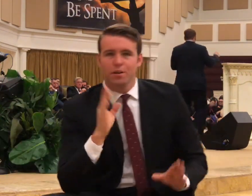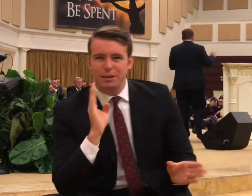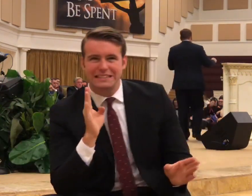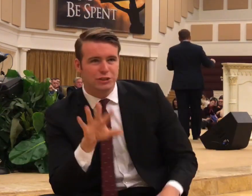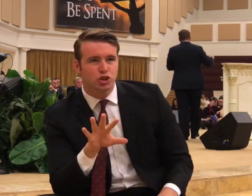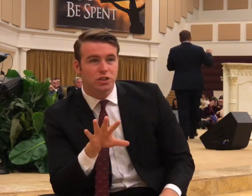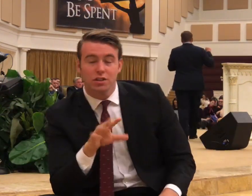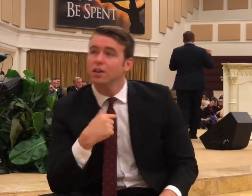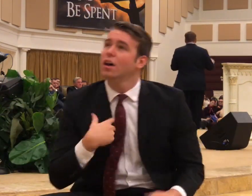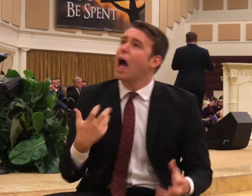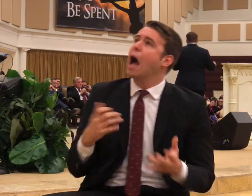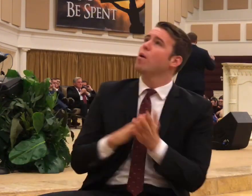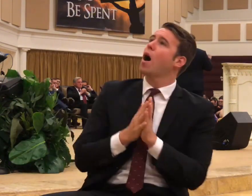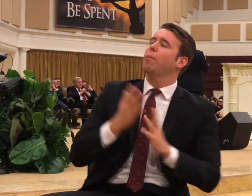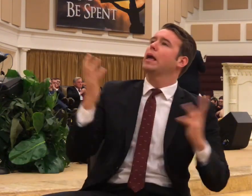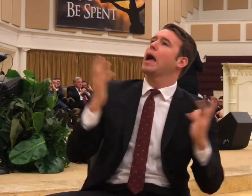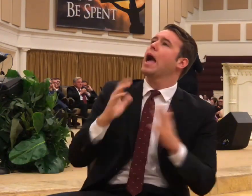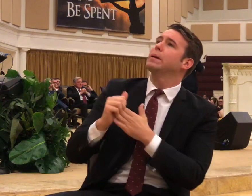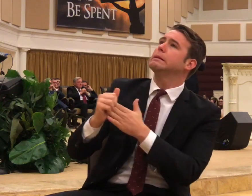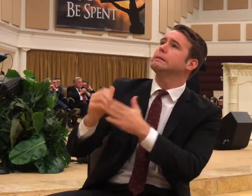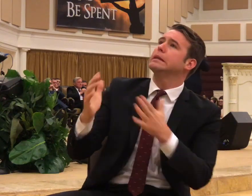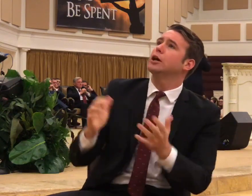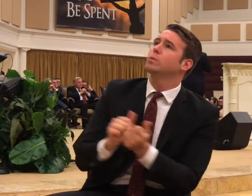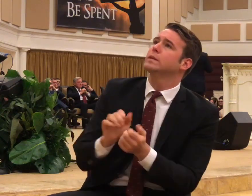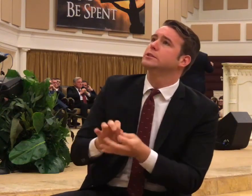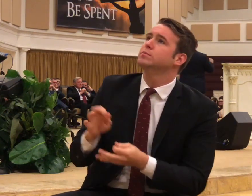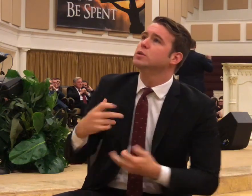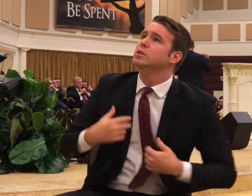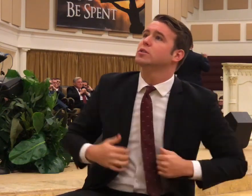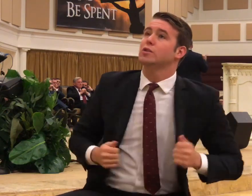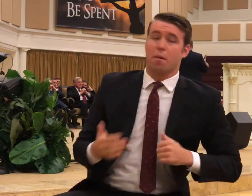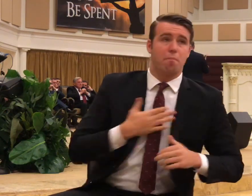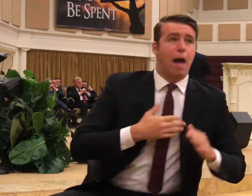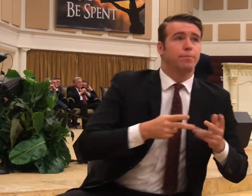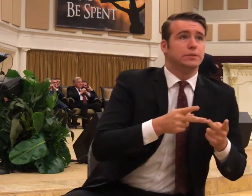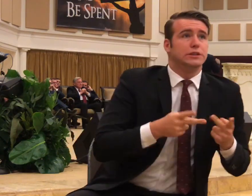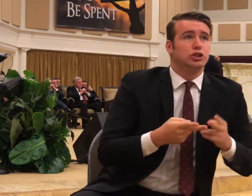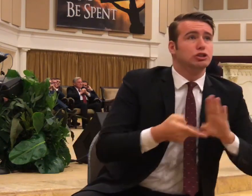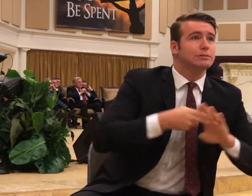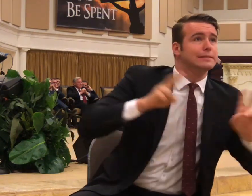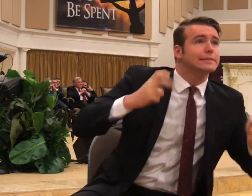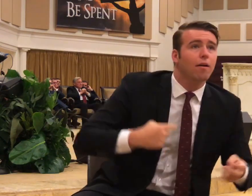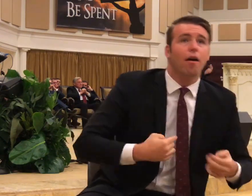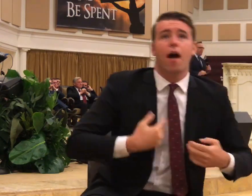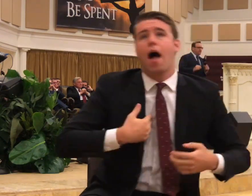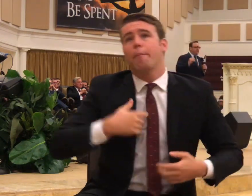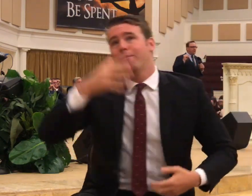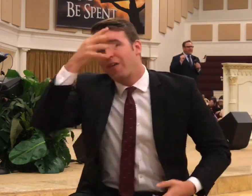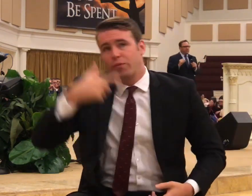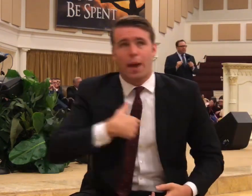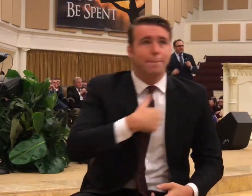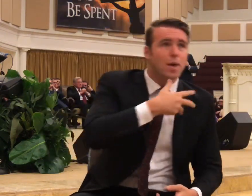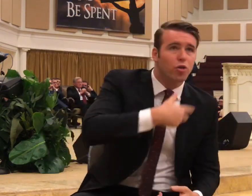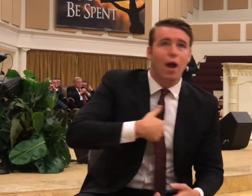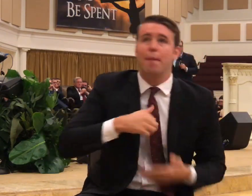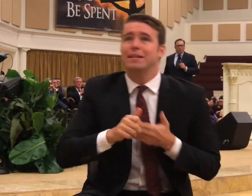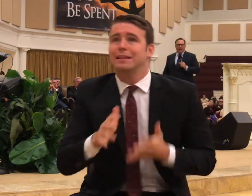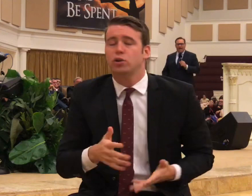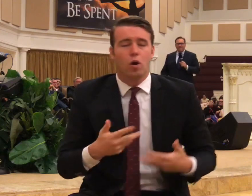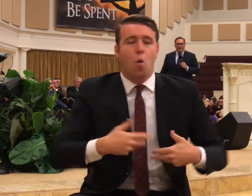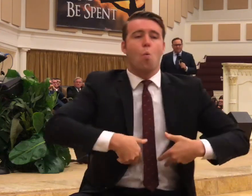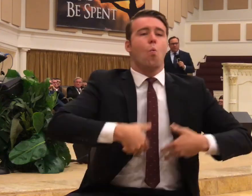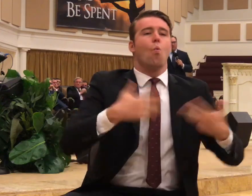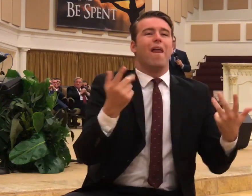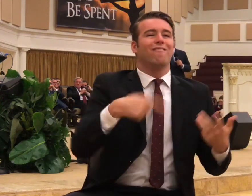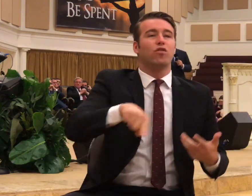to be a great spiritual leader, if you've got a title, if you've got a position, if you're a father, if you're a mother, if you're a leader in this church and you